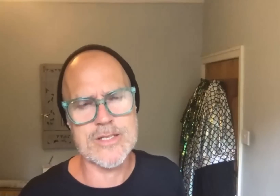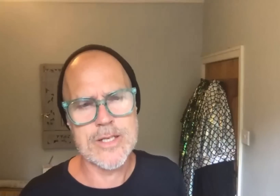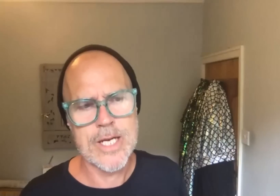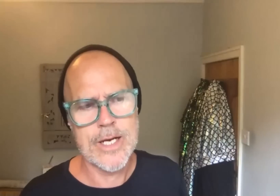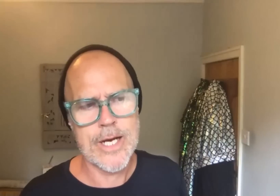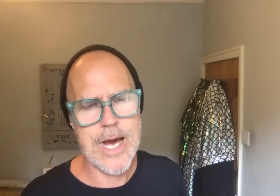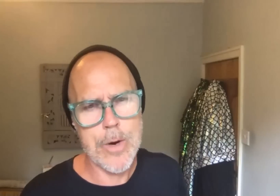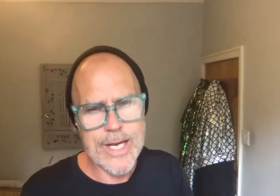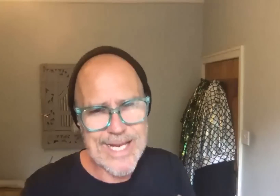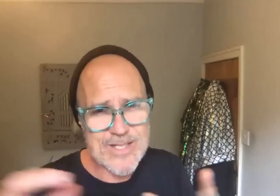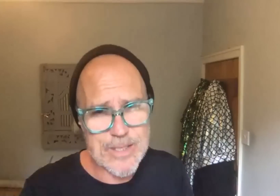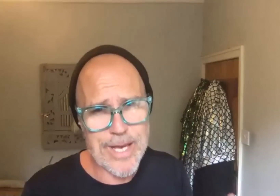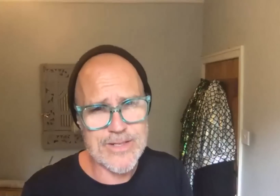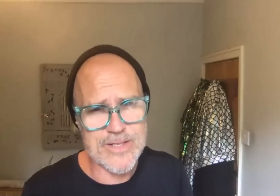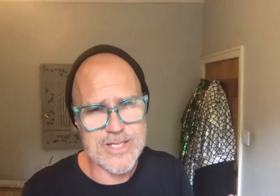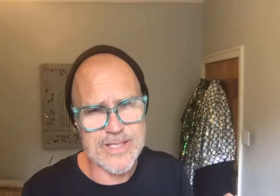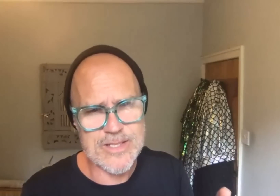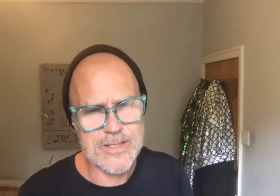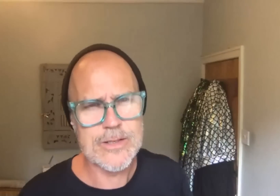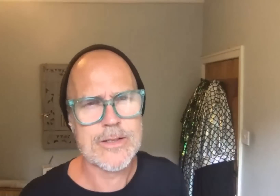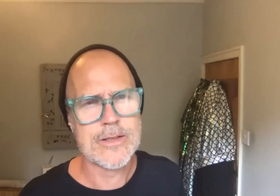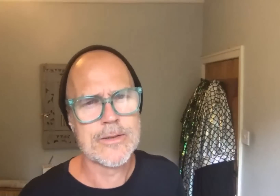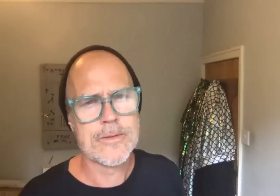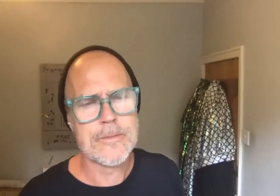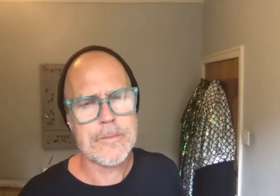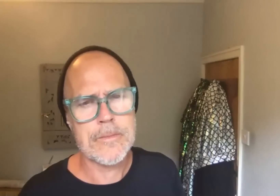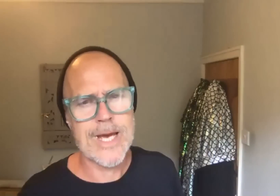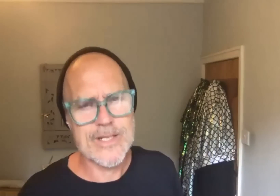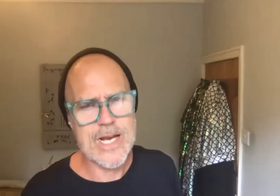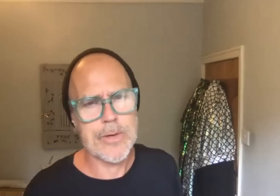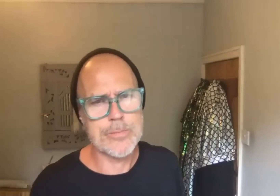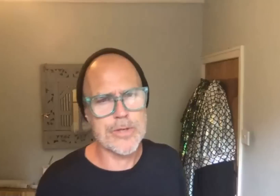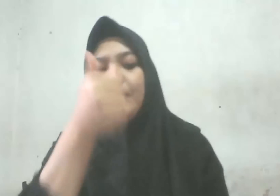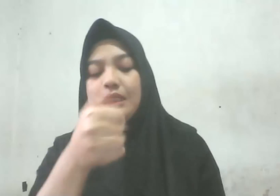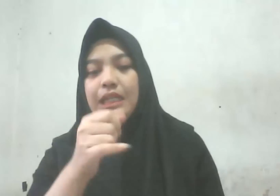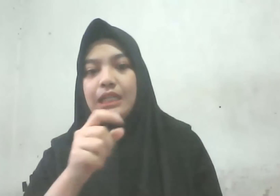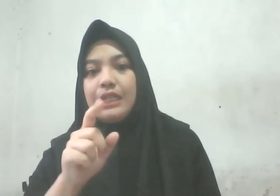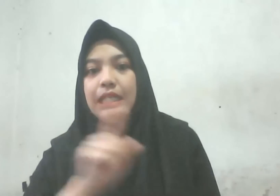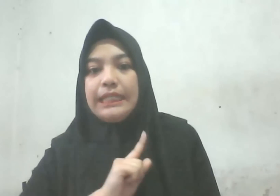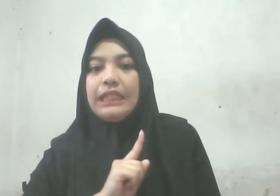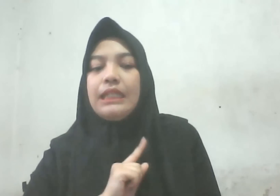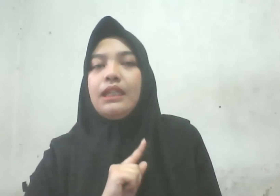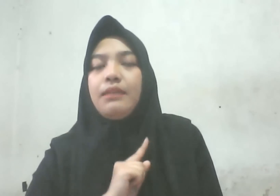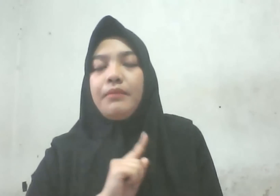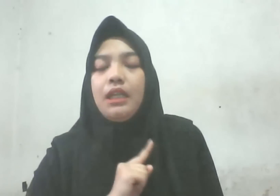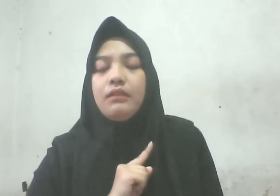organize our interdependencies and our communities.